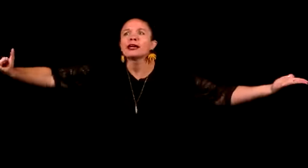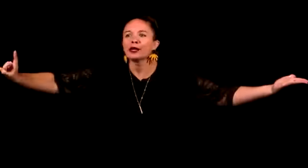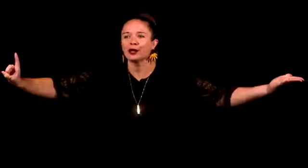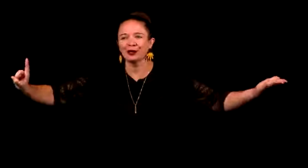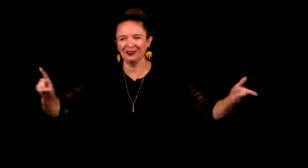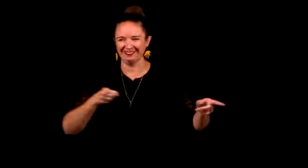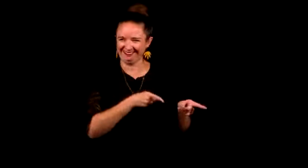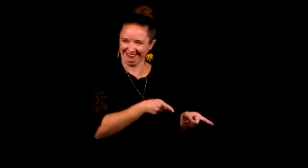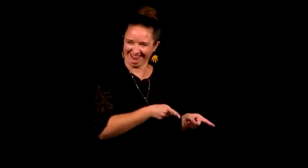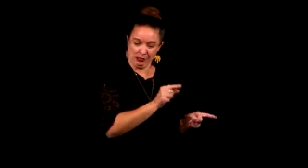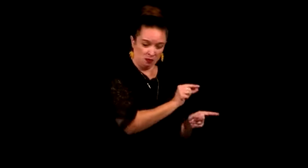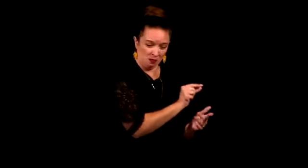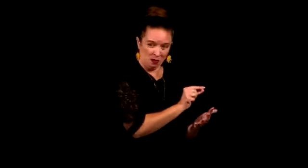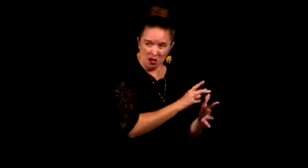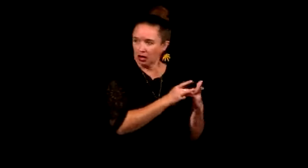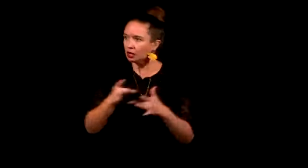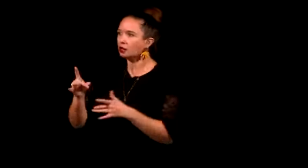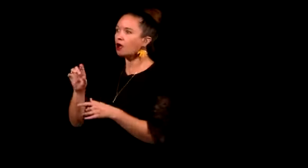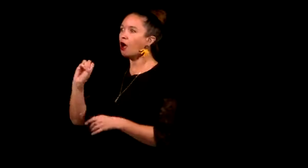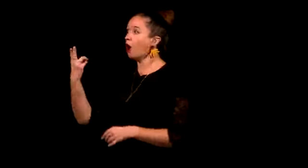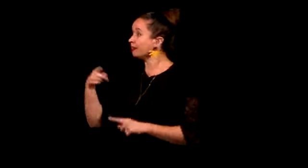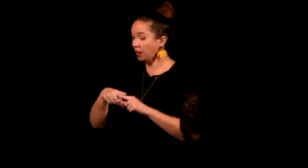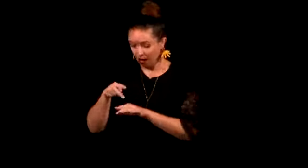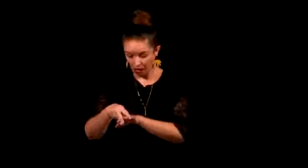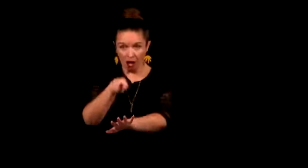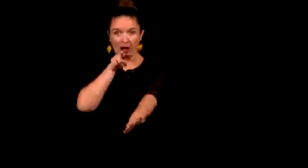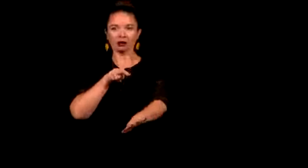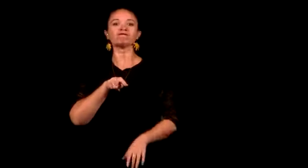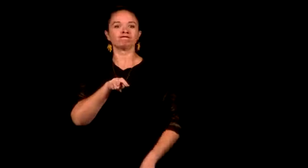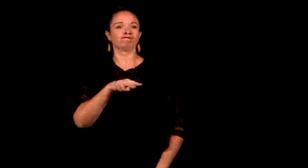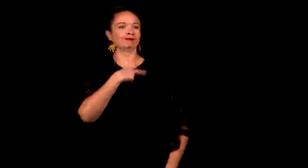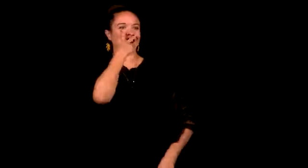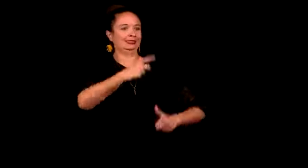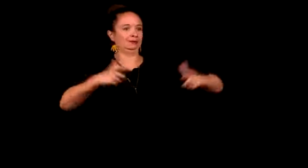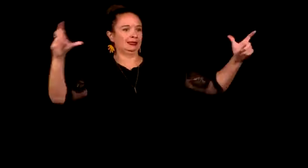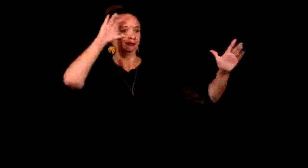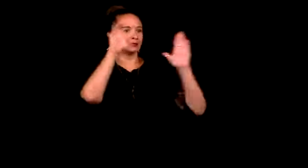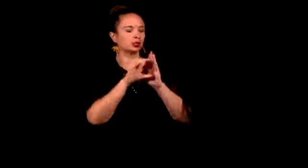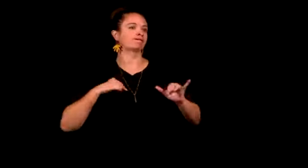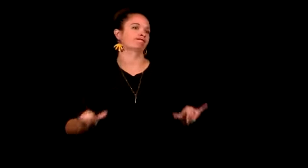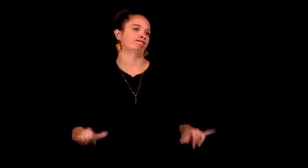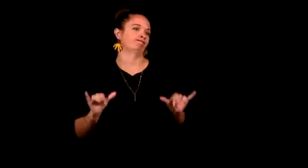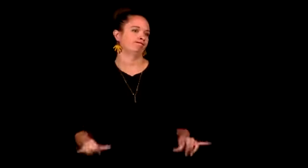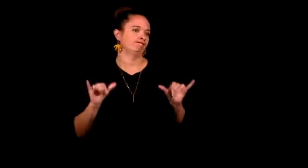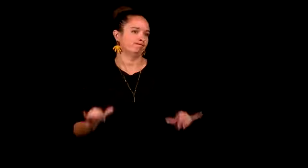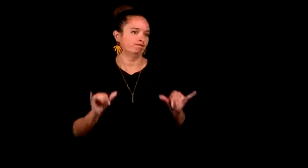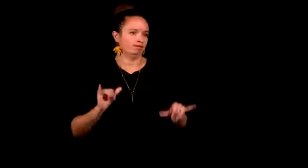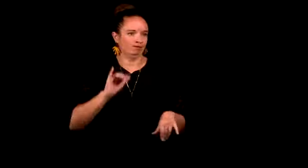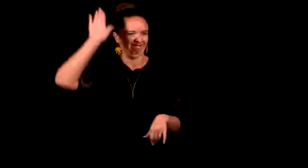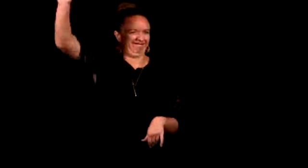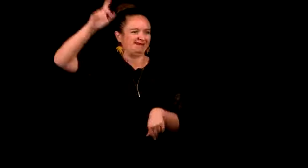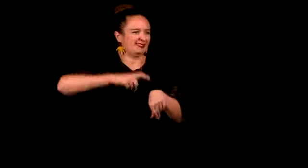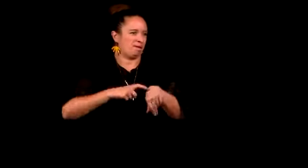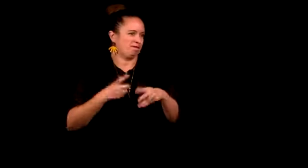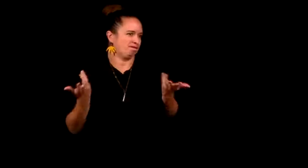wanting this big picture. And God gives it to them in small little pieces that we need to step back, take